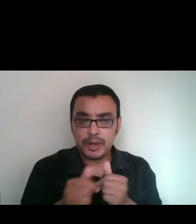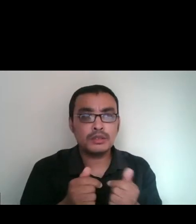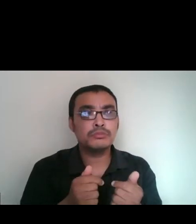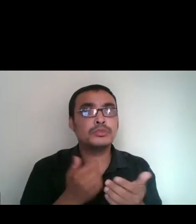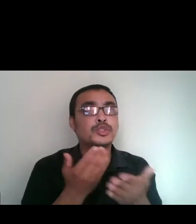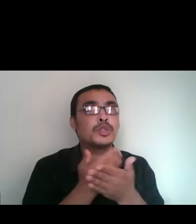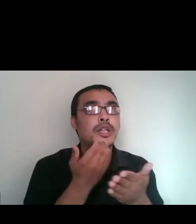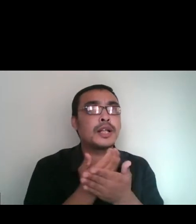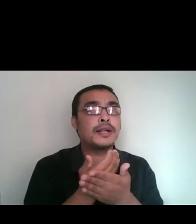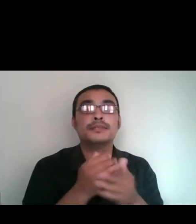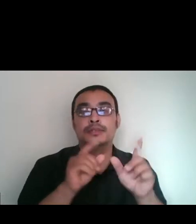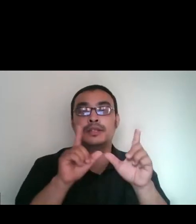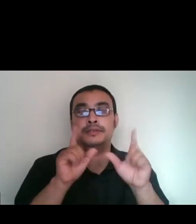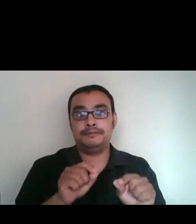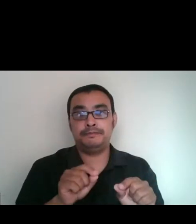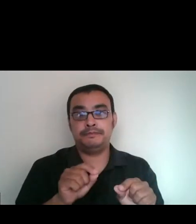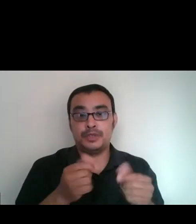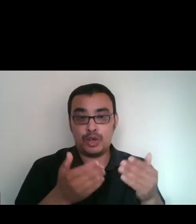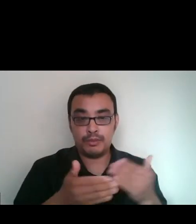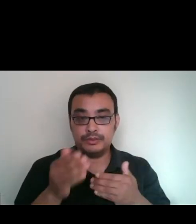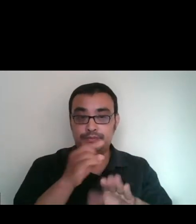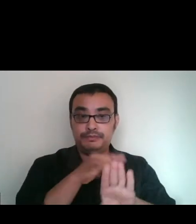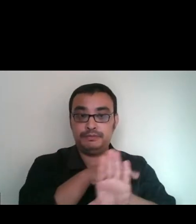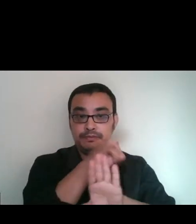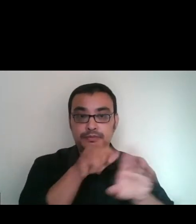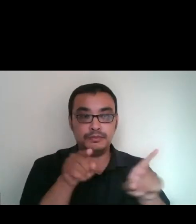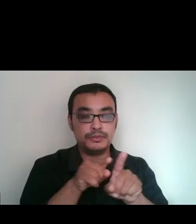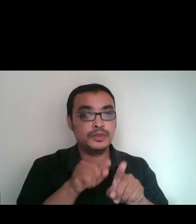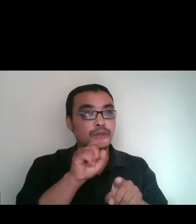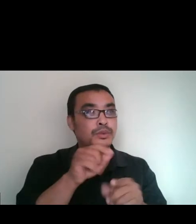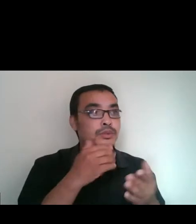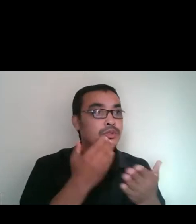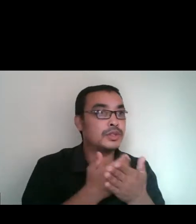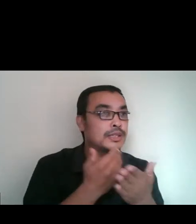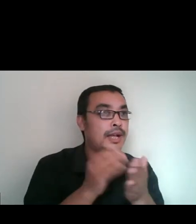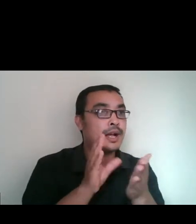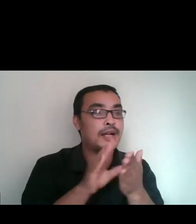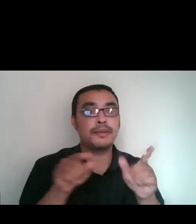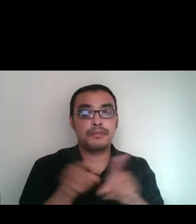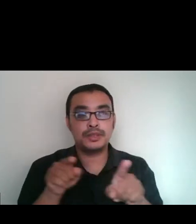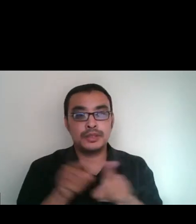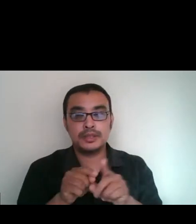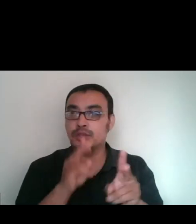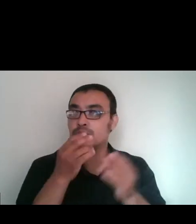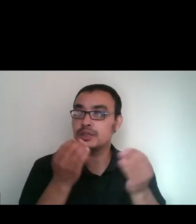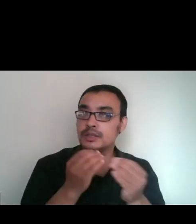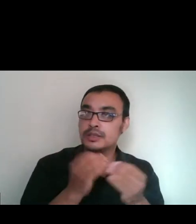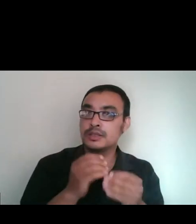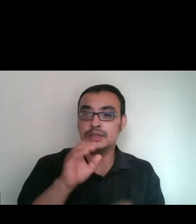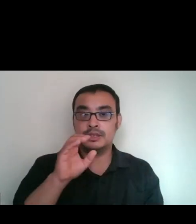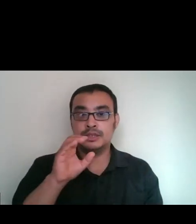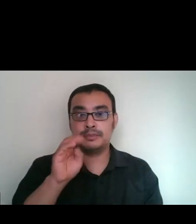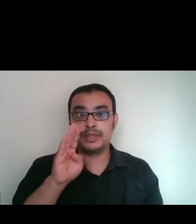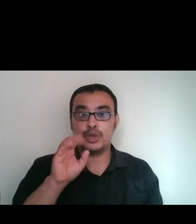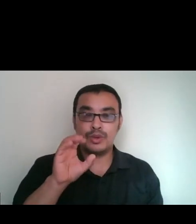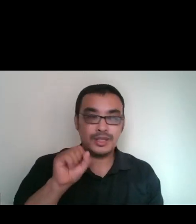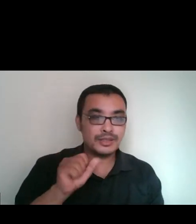in the next strategy, we are putting more focus there, that we will talk about the CBOs and grassroots organizations as